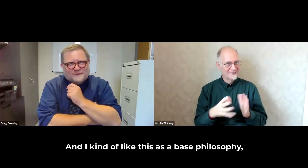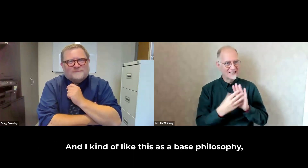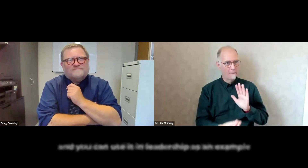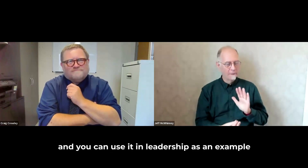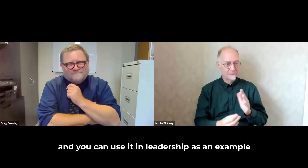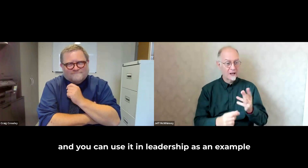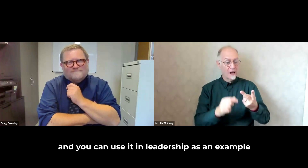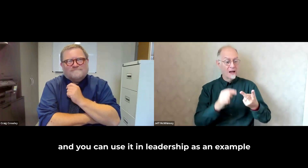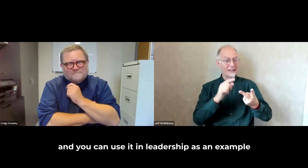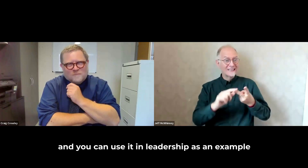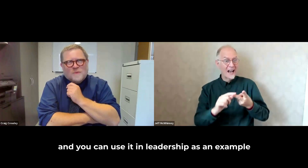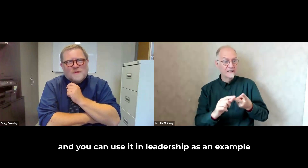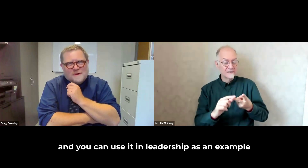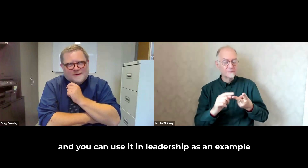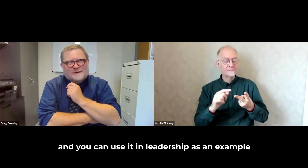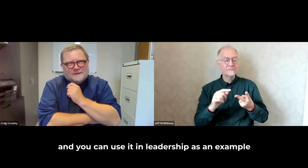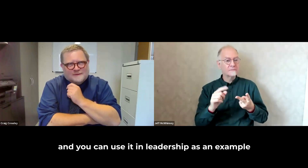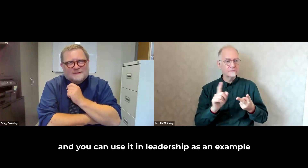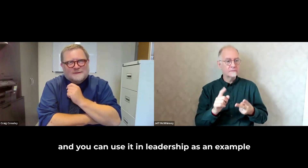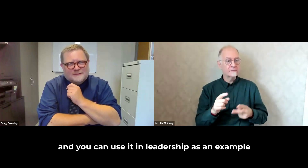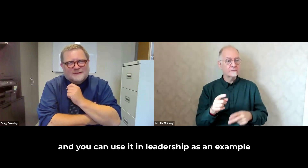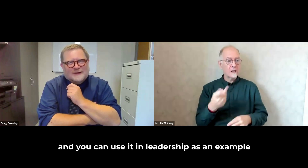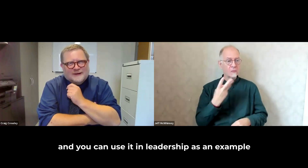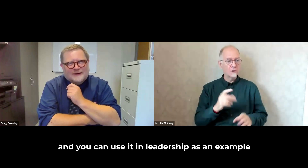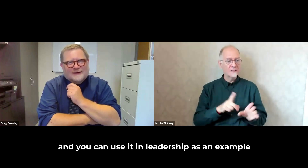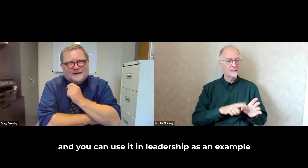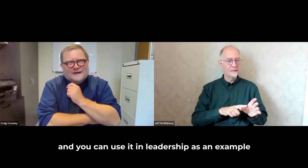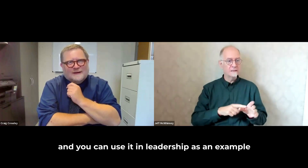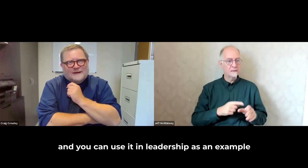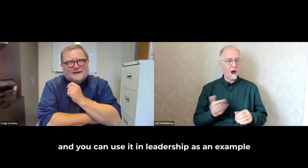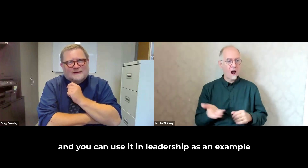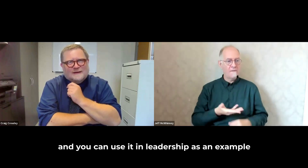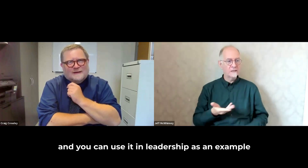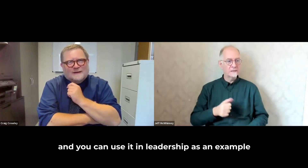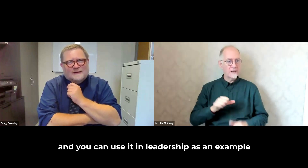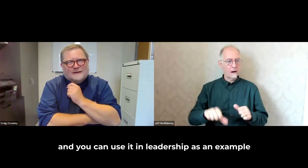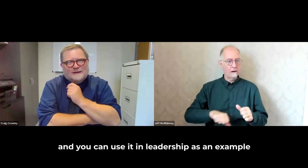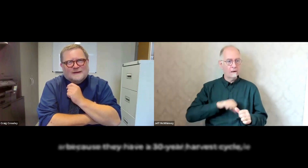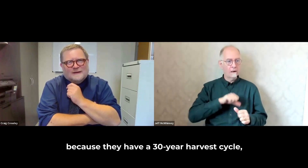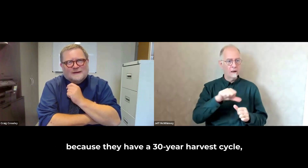philosophy, and you can use it in leadership as an example.